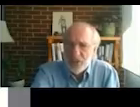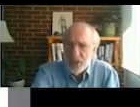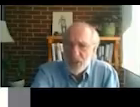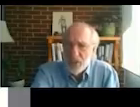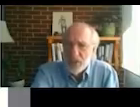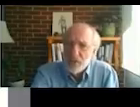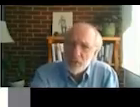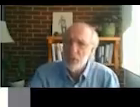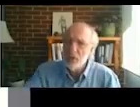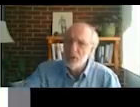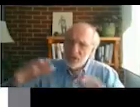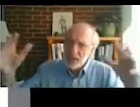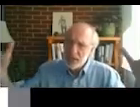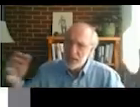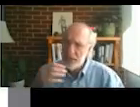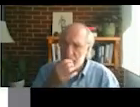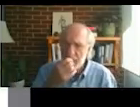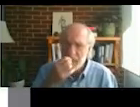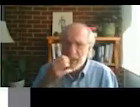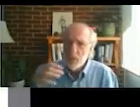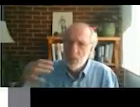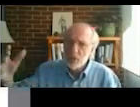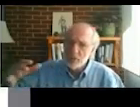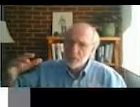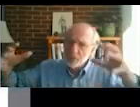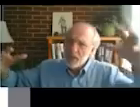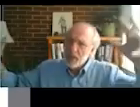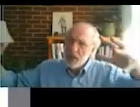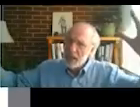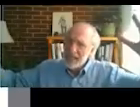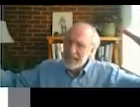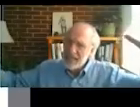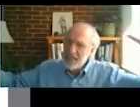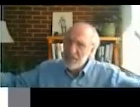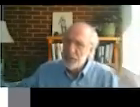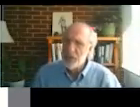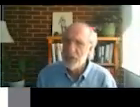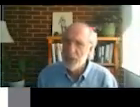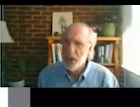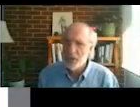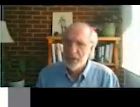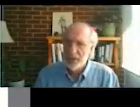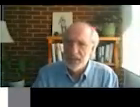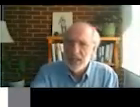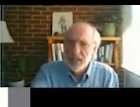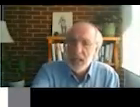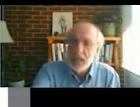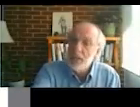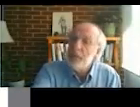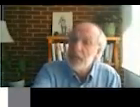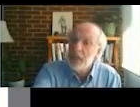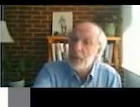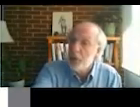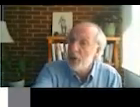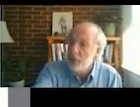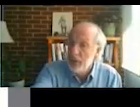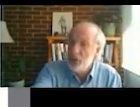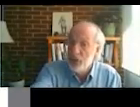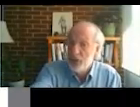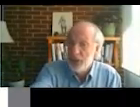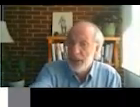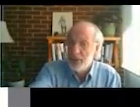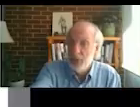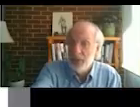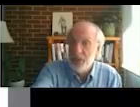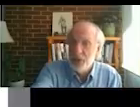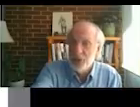You start teaching with words that have more different topography, depending upon